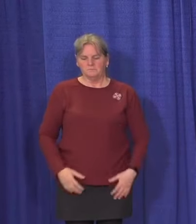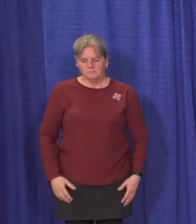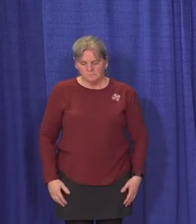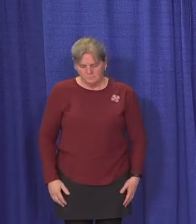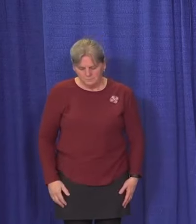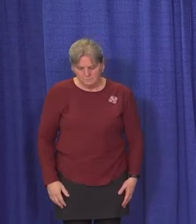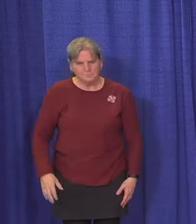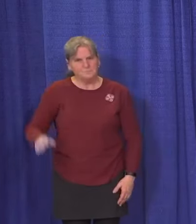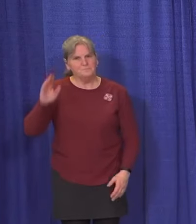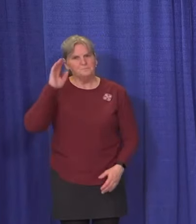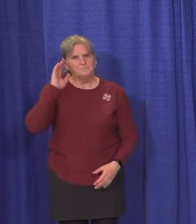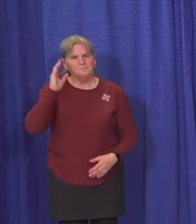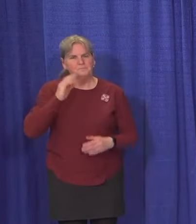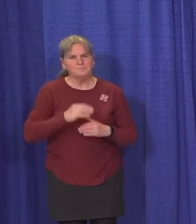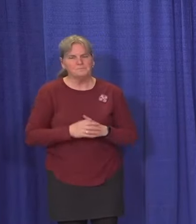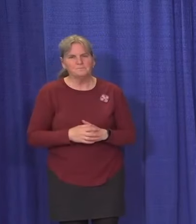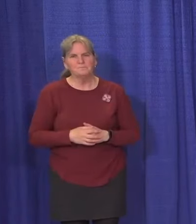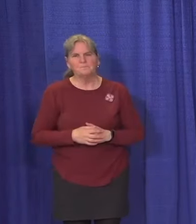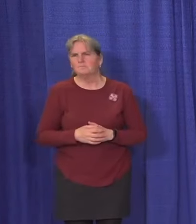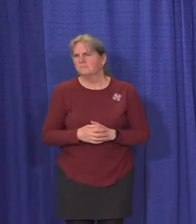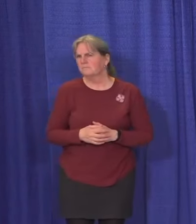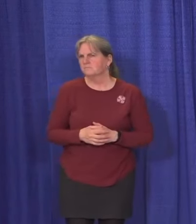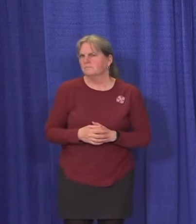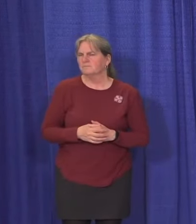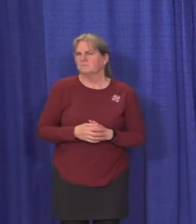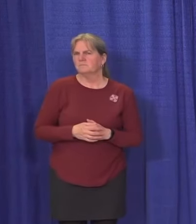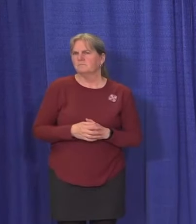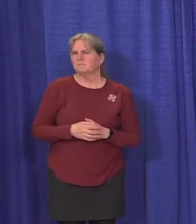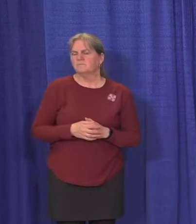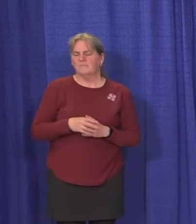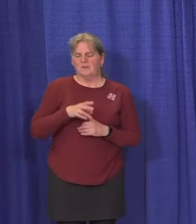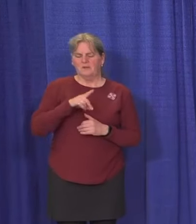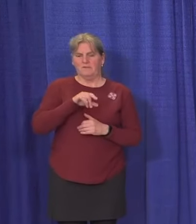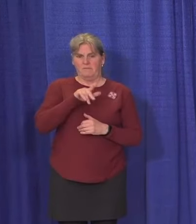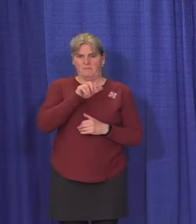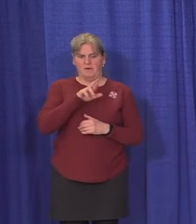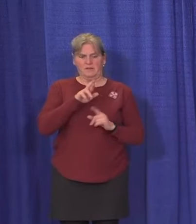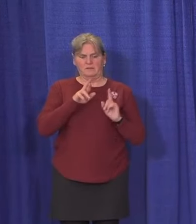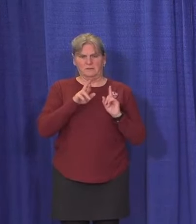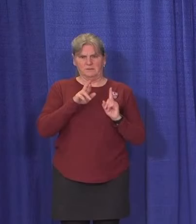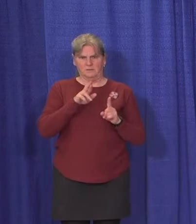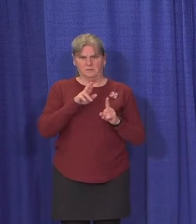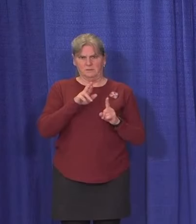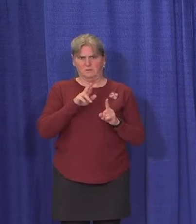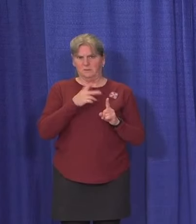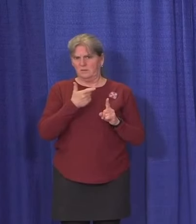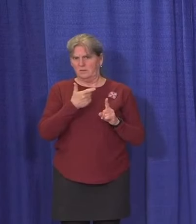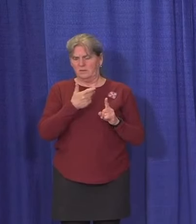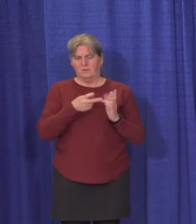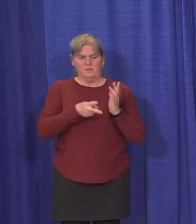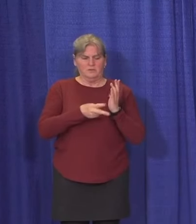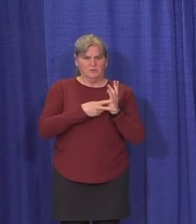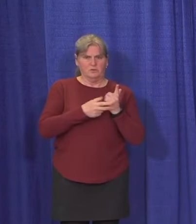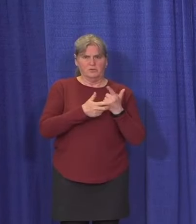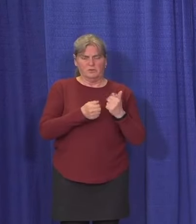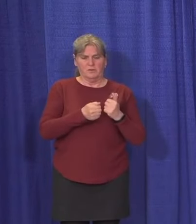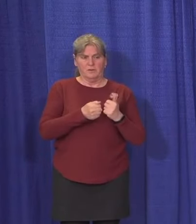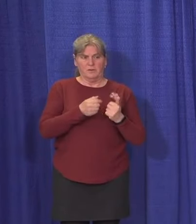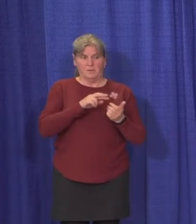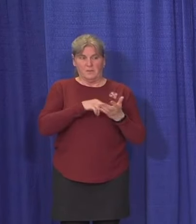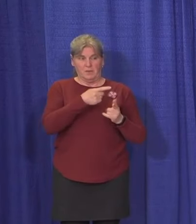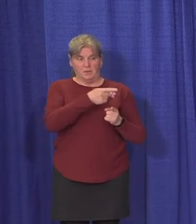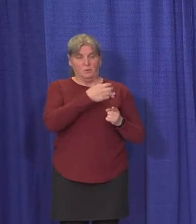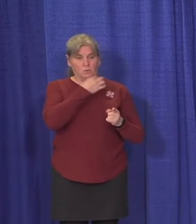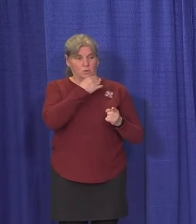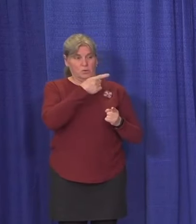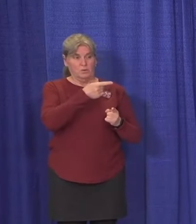Hi, I'm wondering about more of the logistics with the Pfizer vaccine. Is it expected that all of the doses that